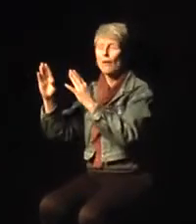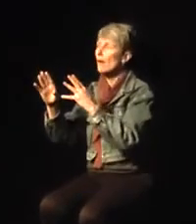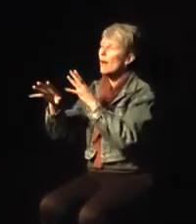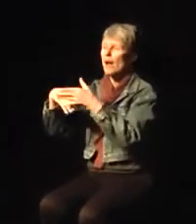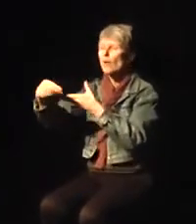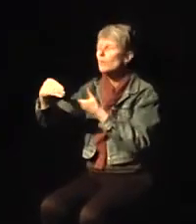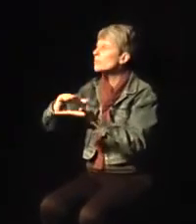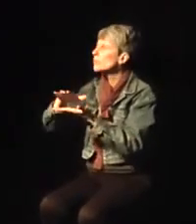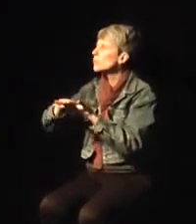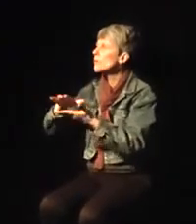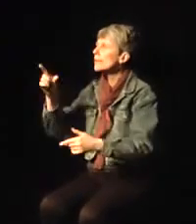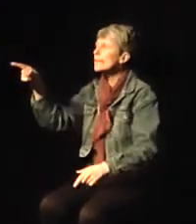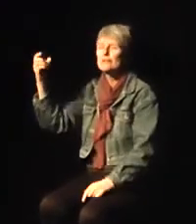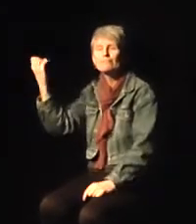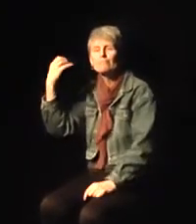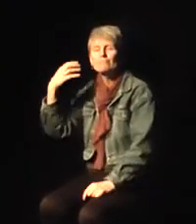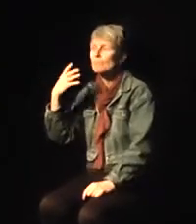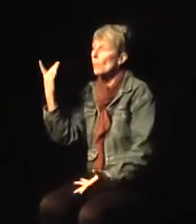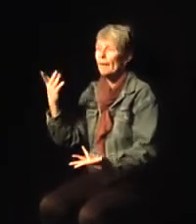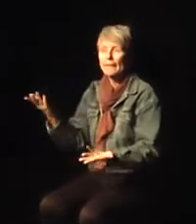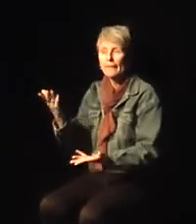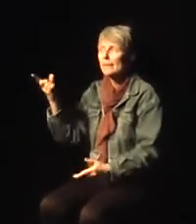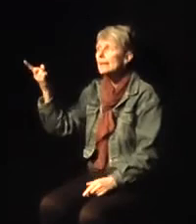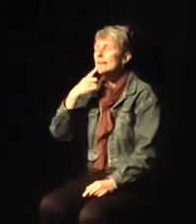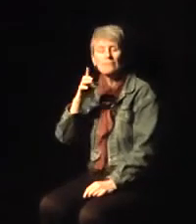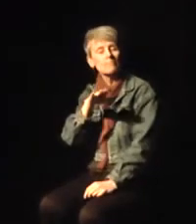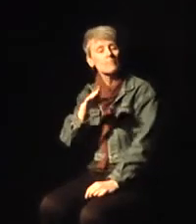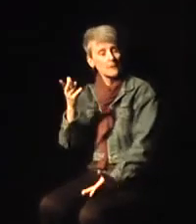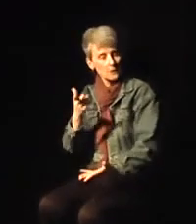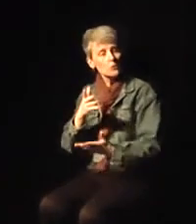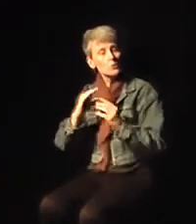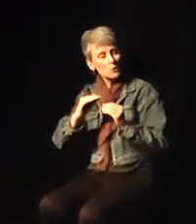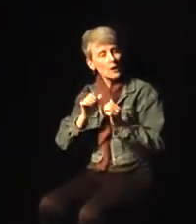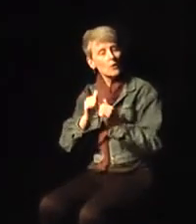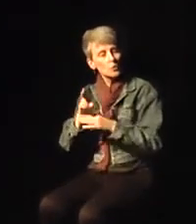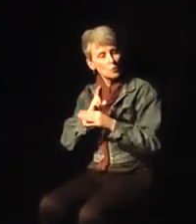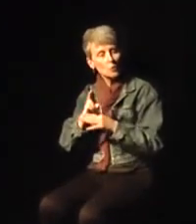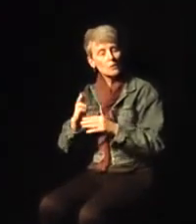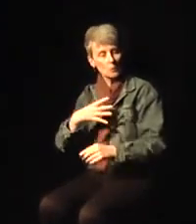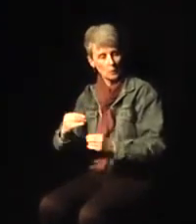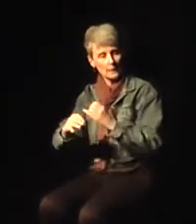school. He's talking to me about why he's here. He's here to teach me how to use a mobility cane.